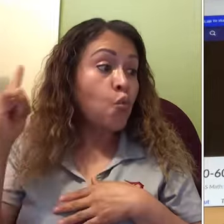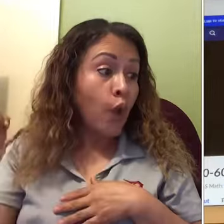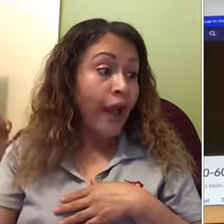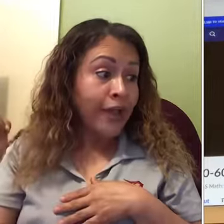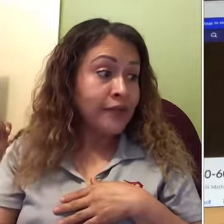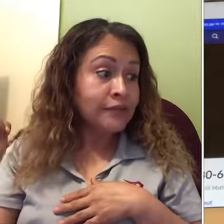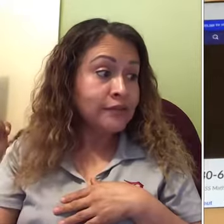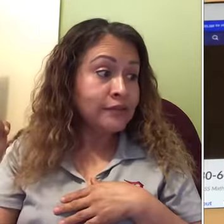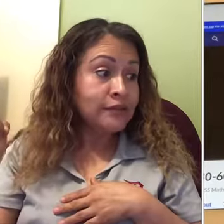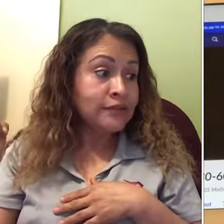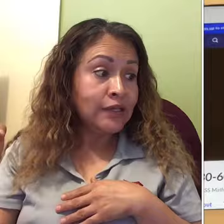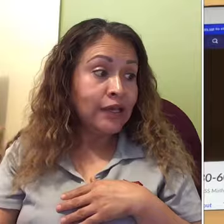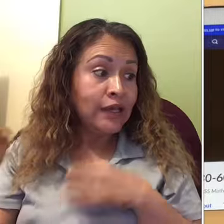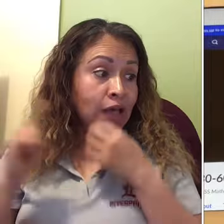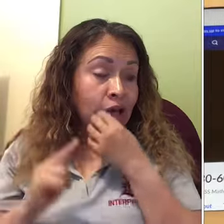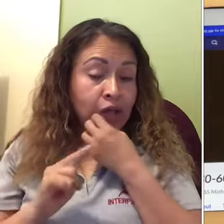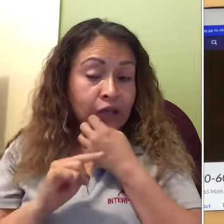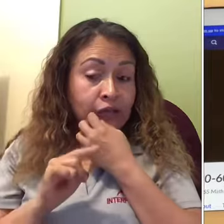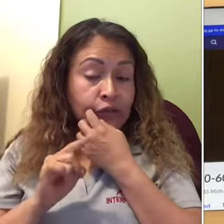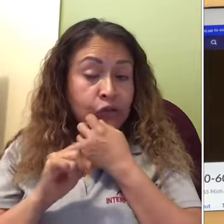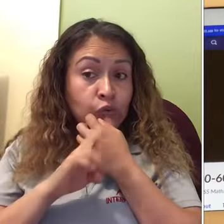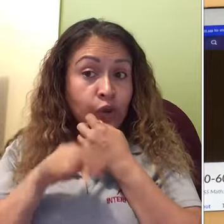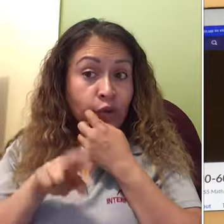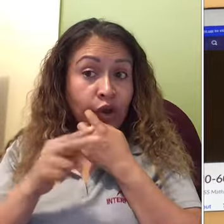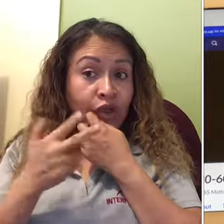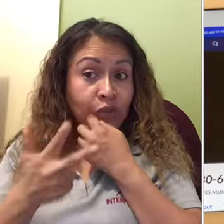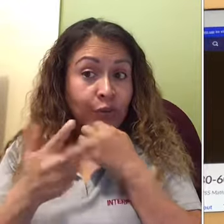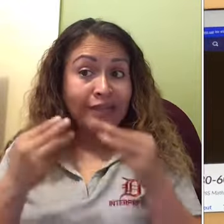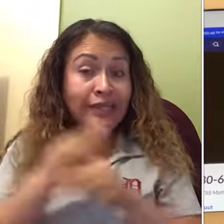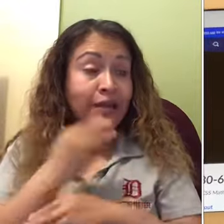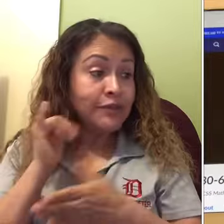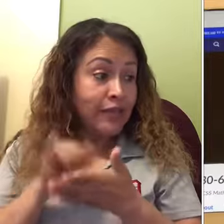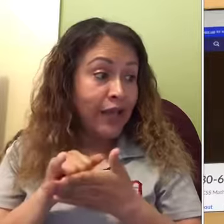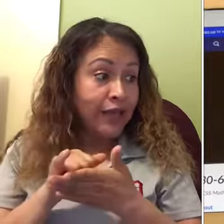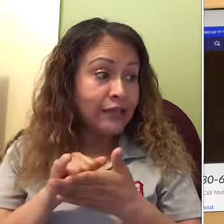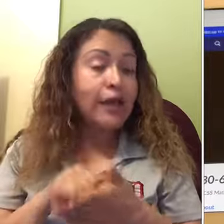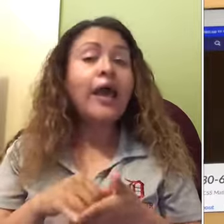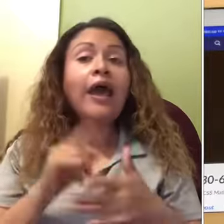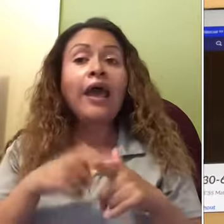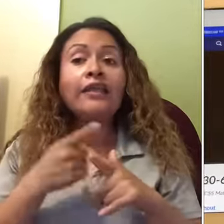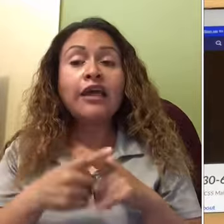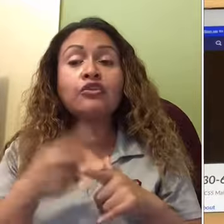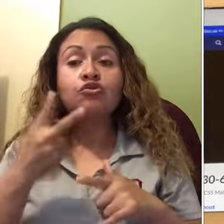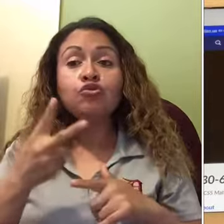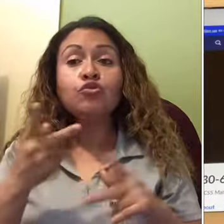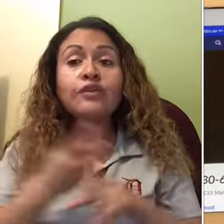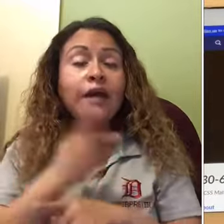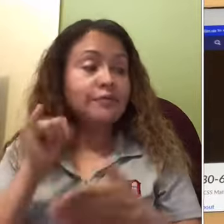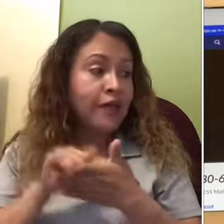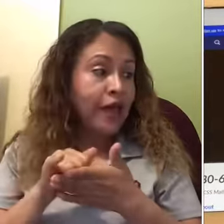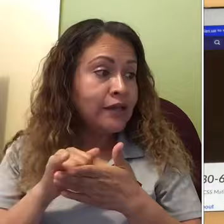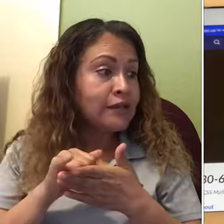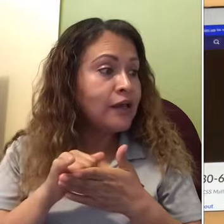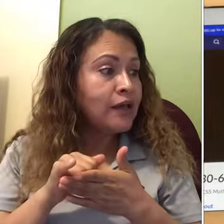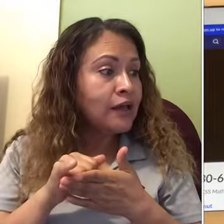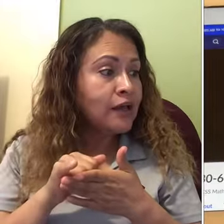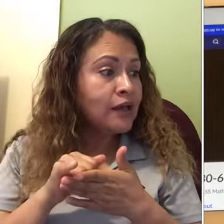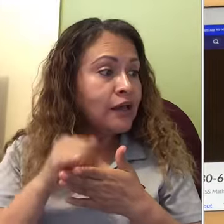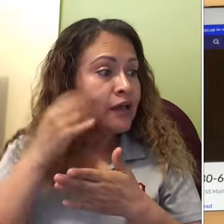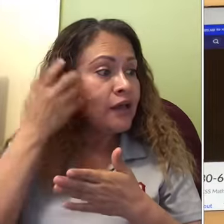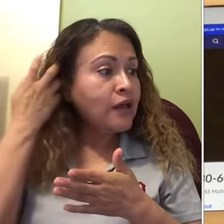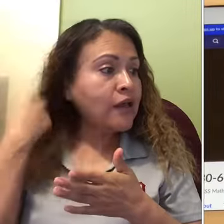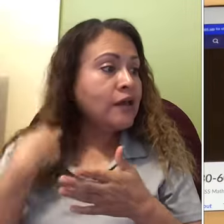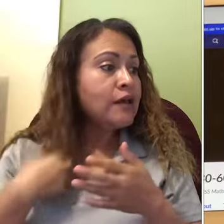side, then this is going to be square root of 3 times that, and then the hypotenuse right over here is going to be 2 times that. So this length right over here is going to be